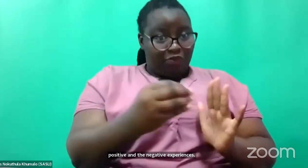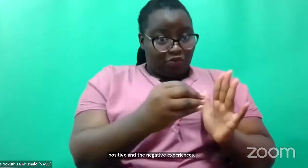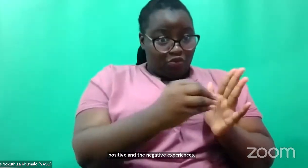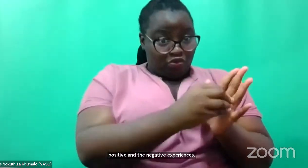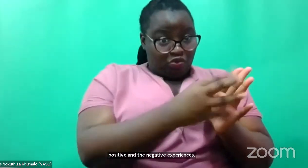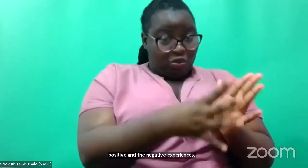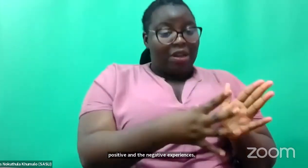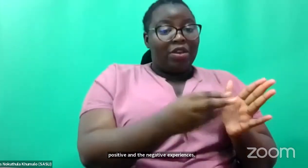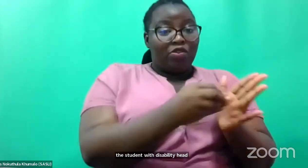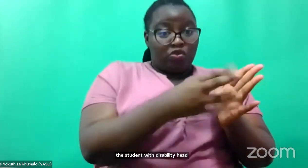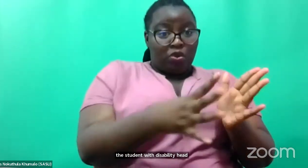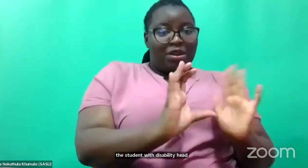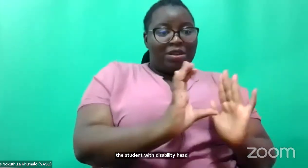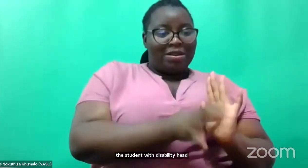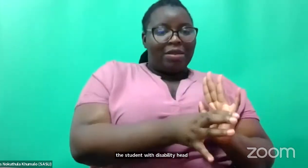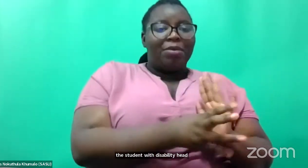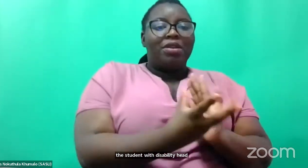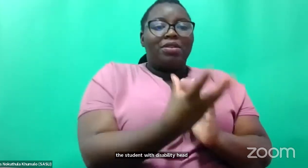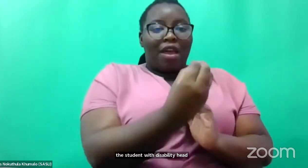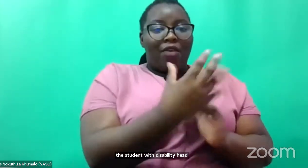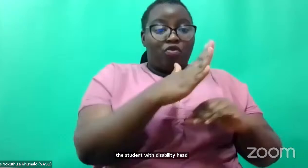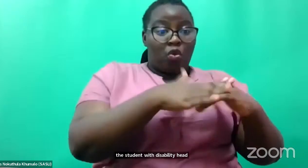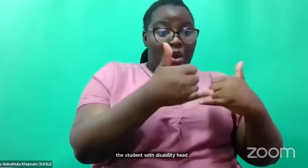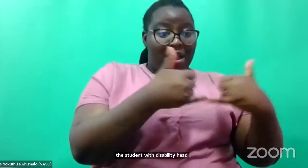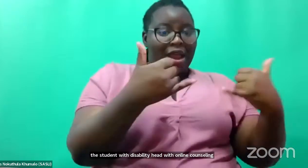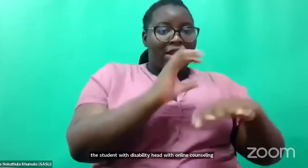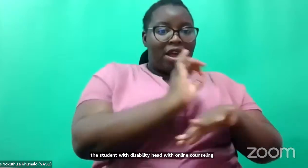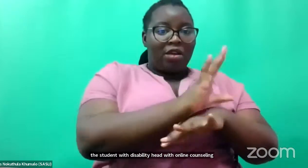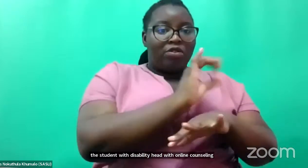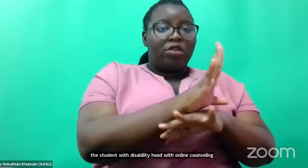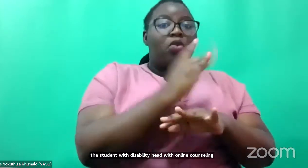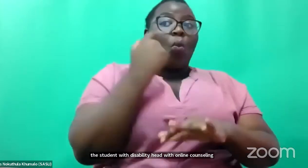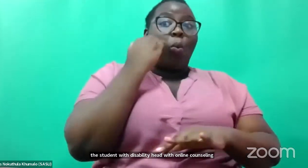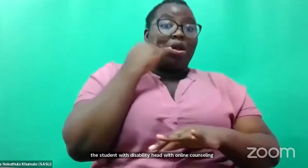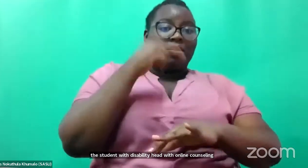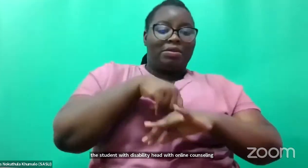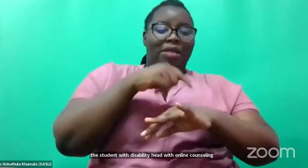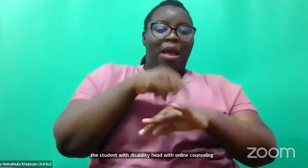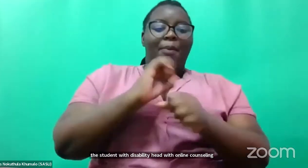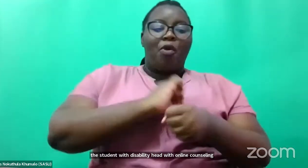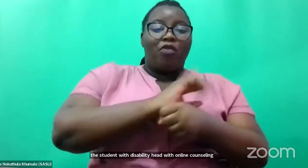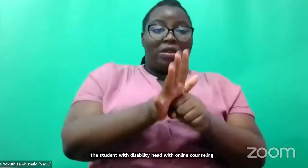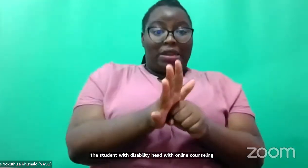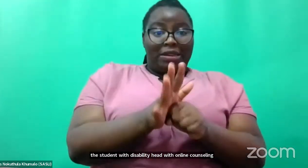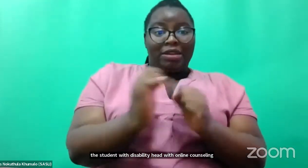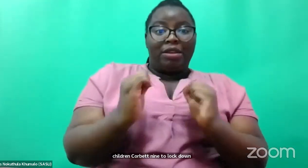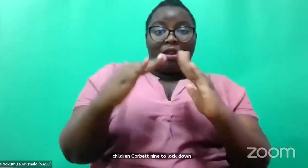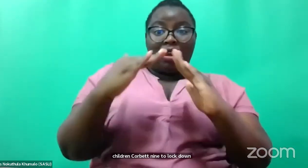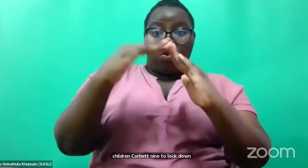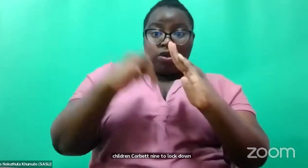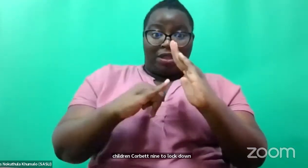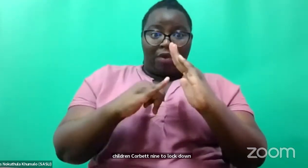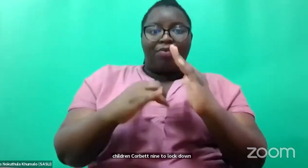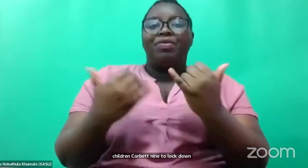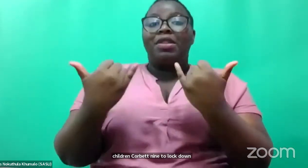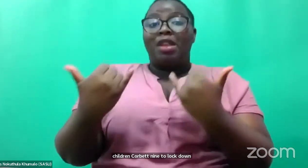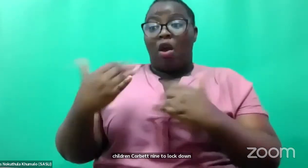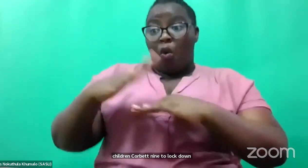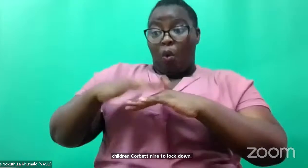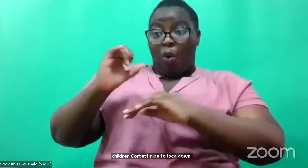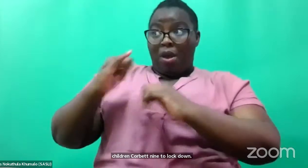with disability had with online counseling during COVID-19 lockdown. Since online counseling during COVID